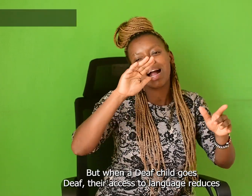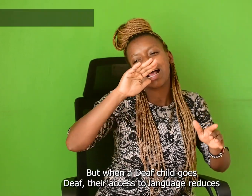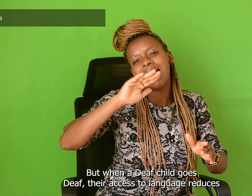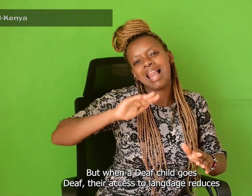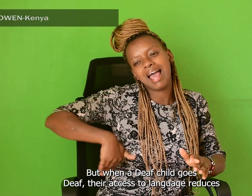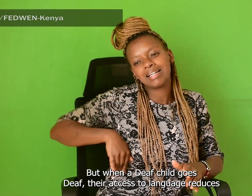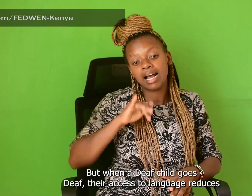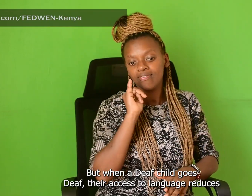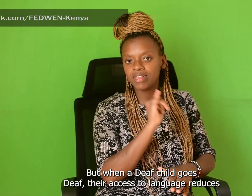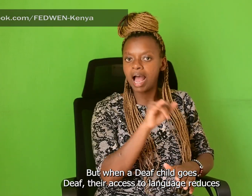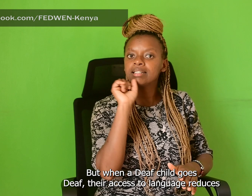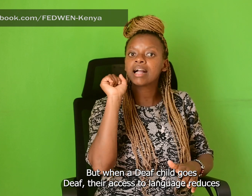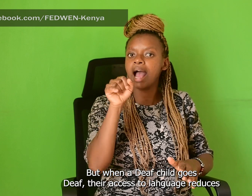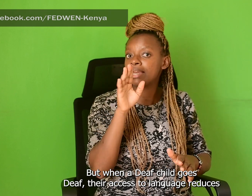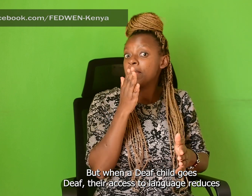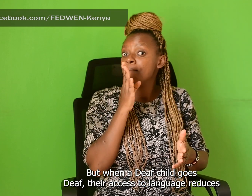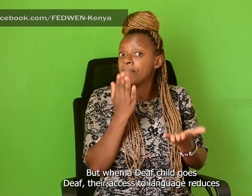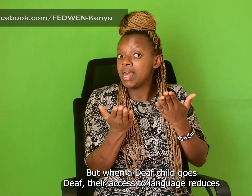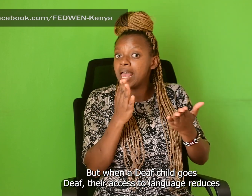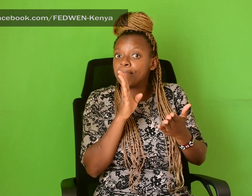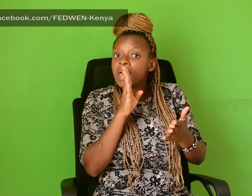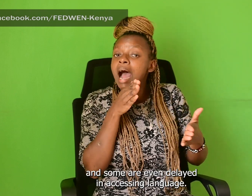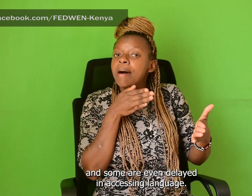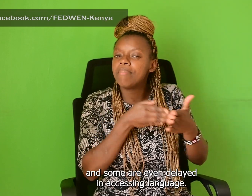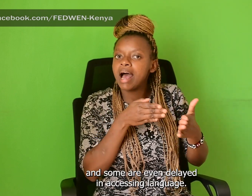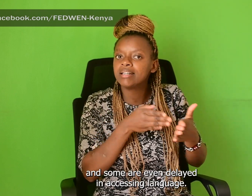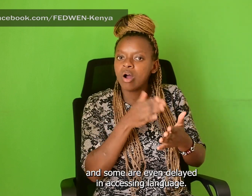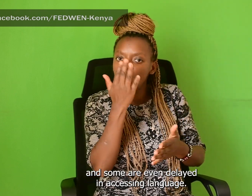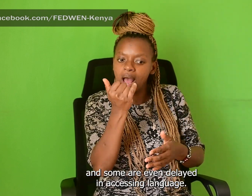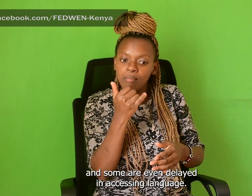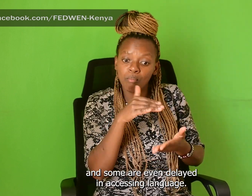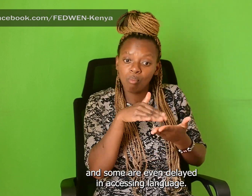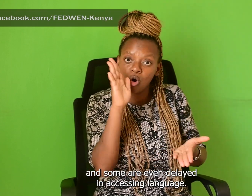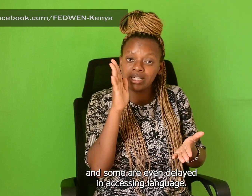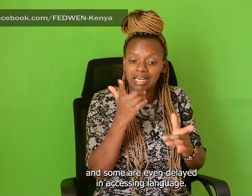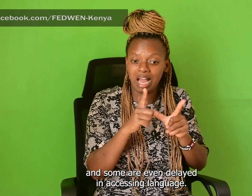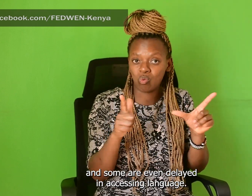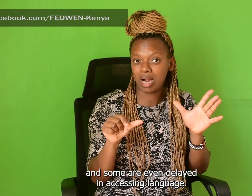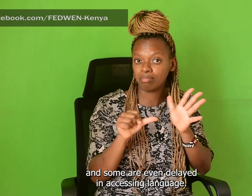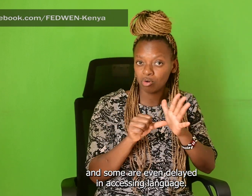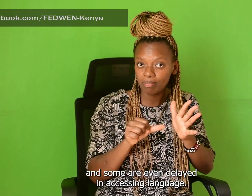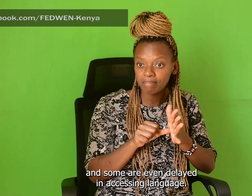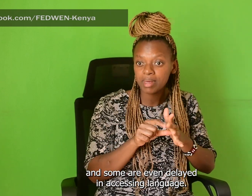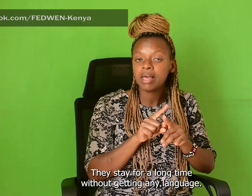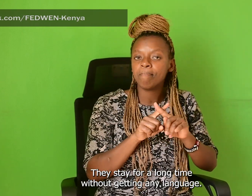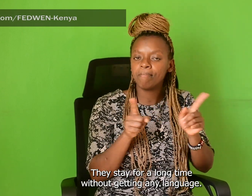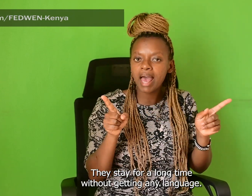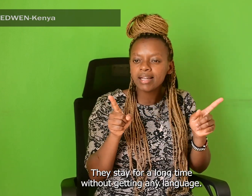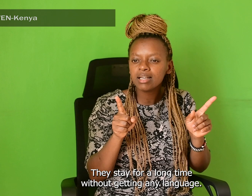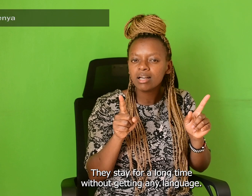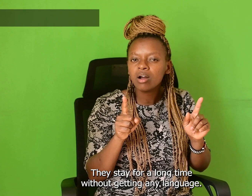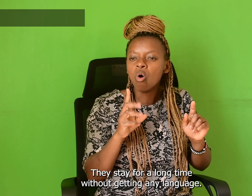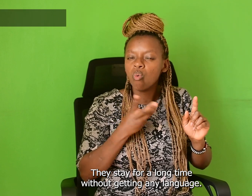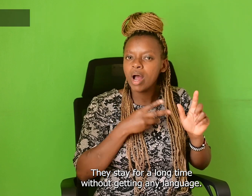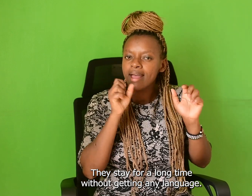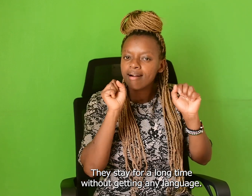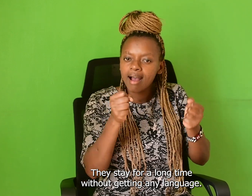deaf, their access to language reduces. And some are even delayed in accessing language. They stay for a long time